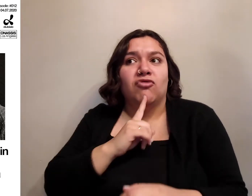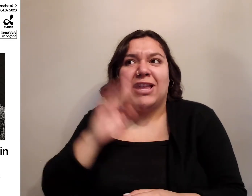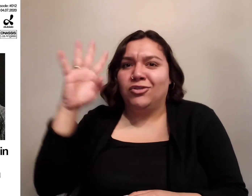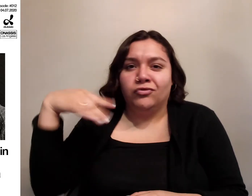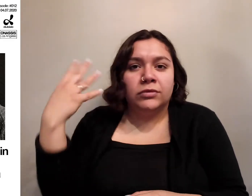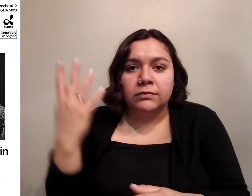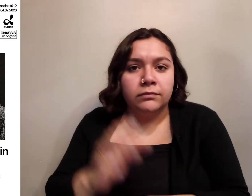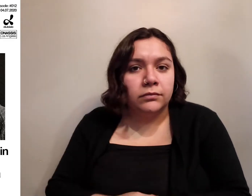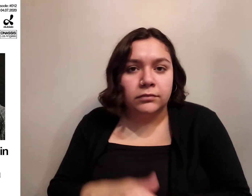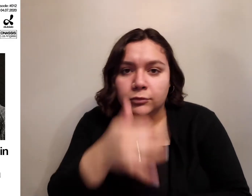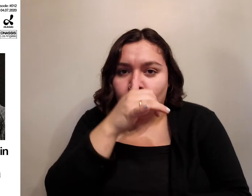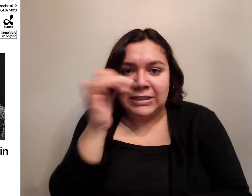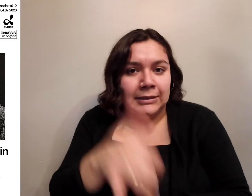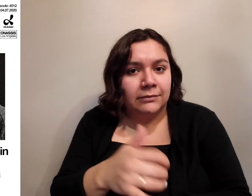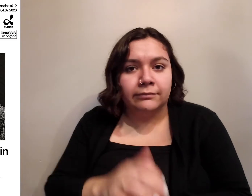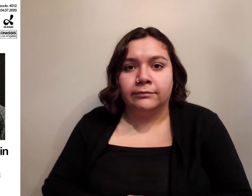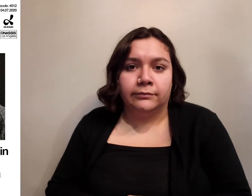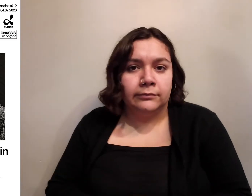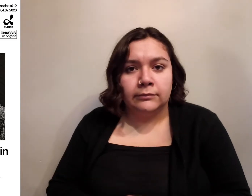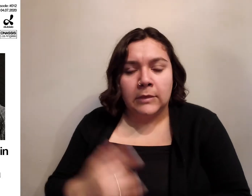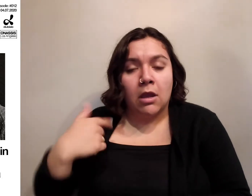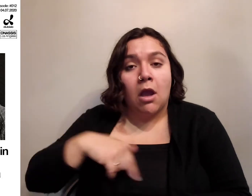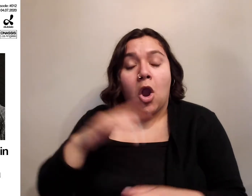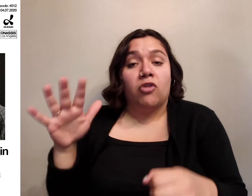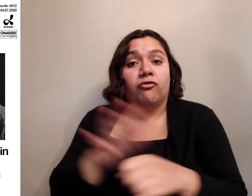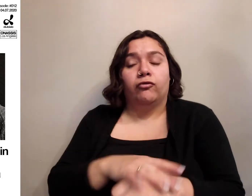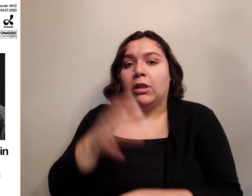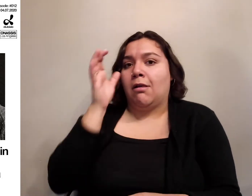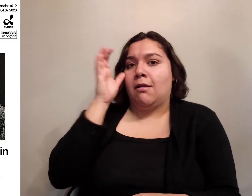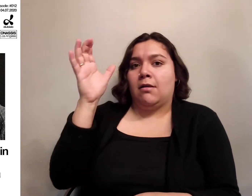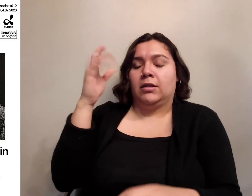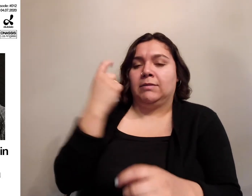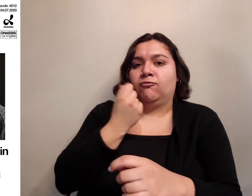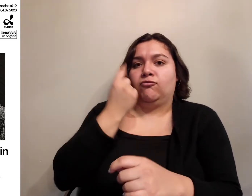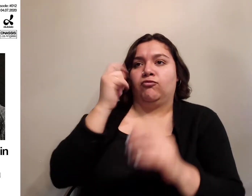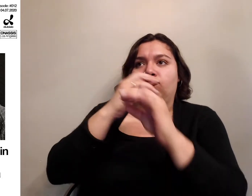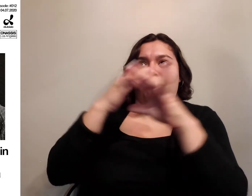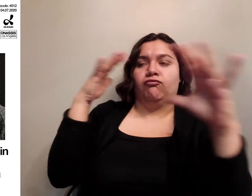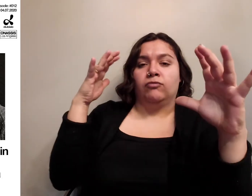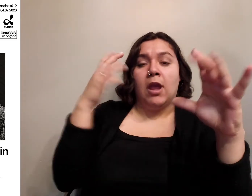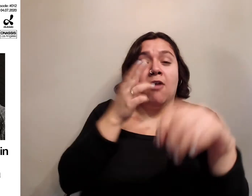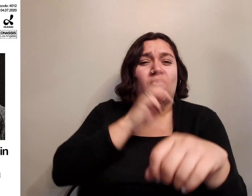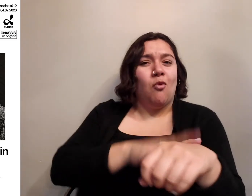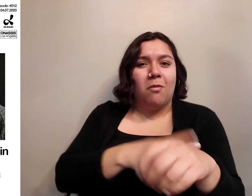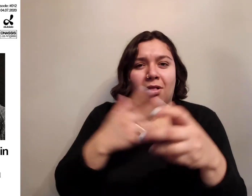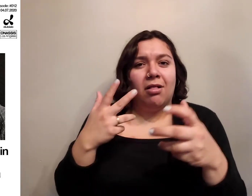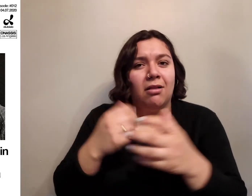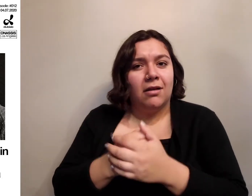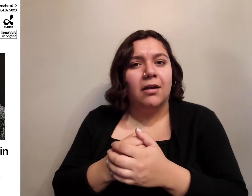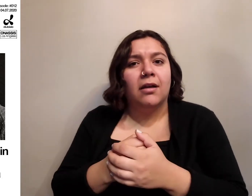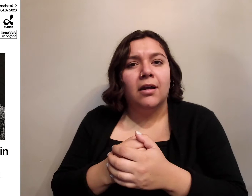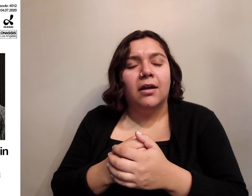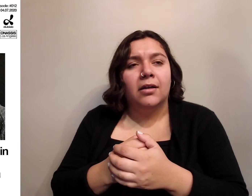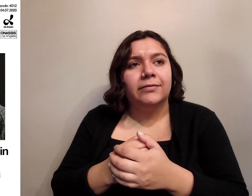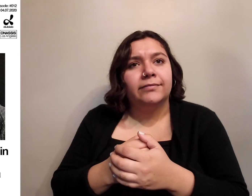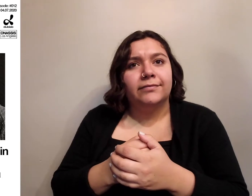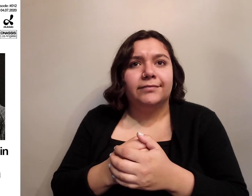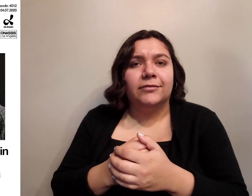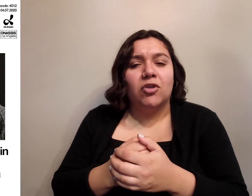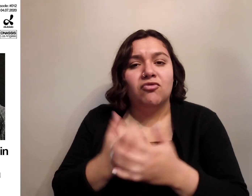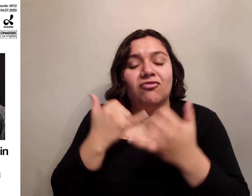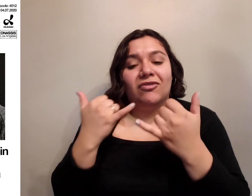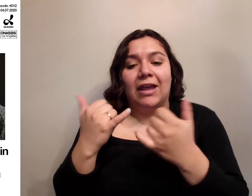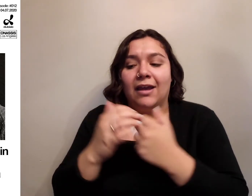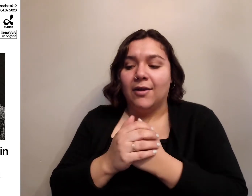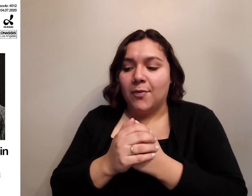delusional. Right. Our entire conception of what is normal is going to